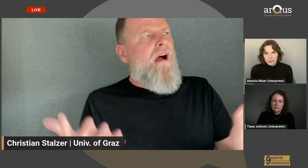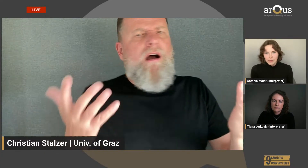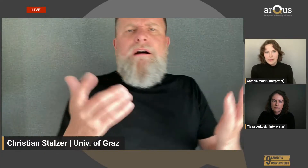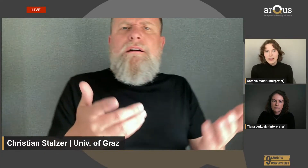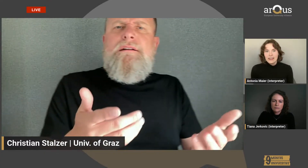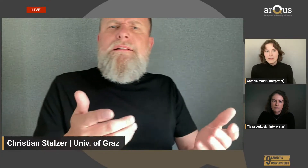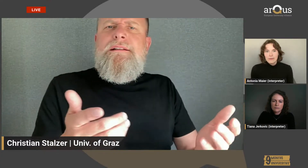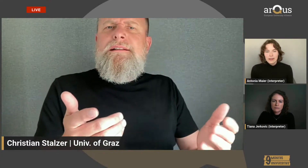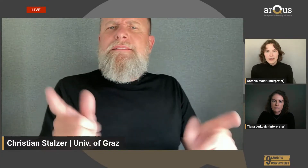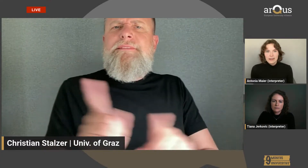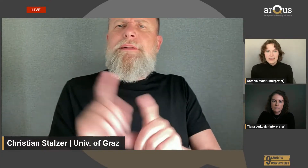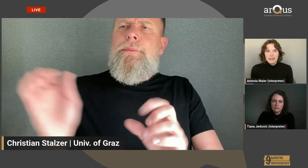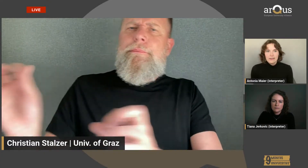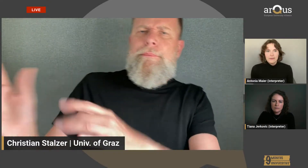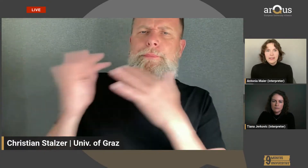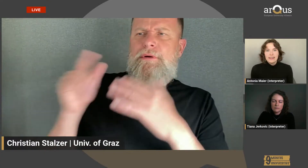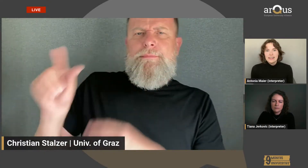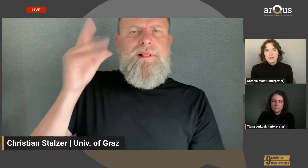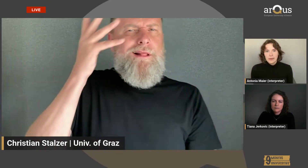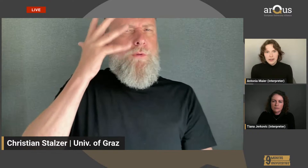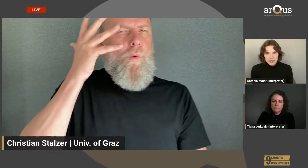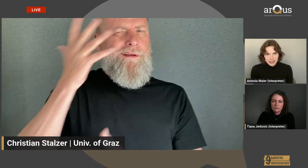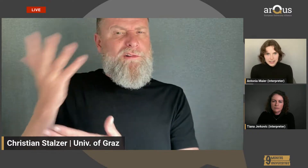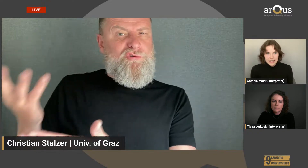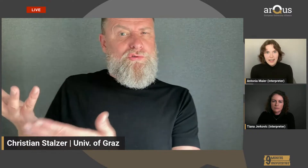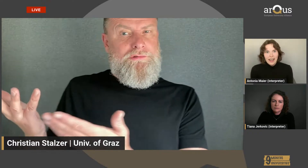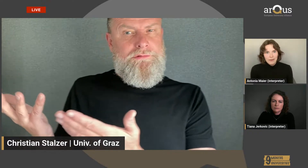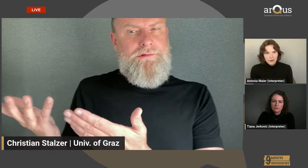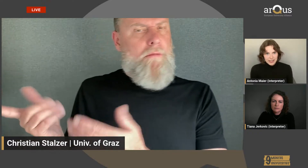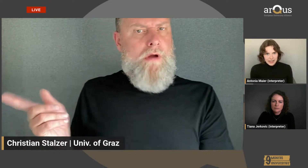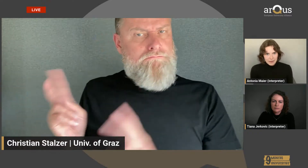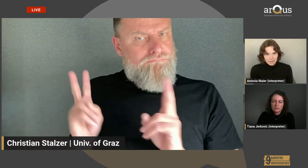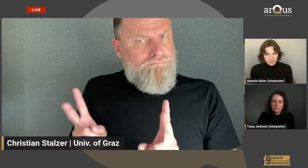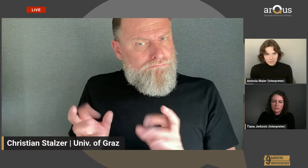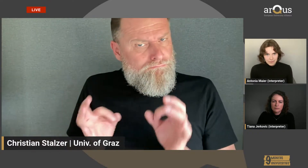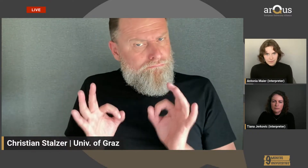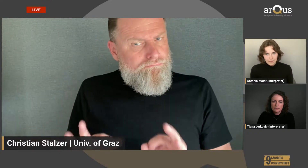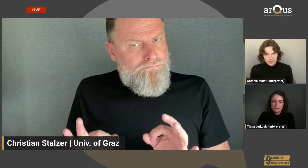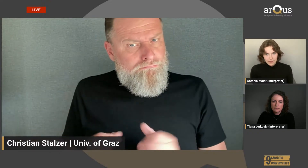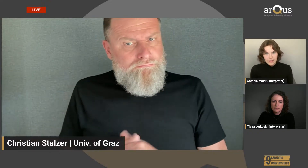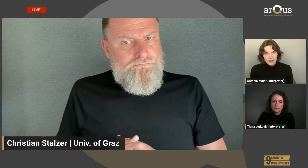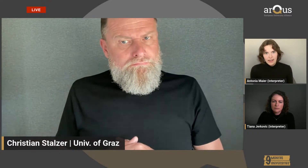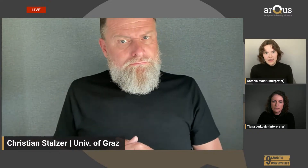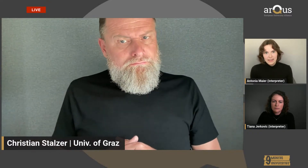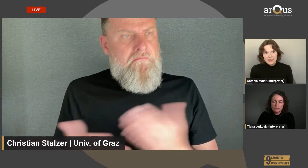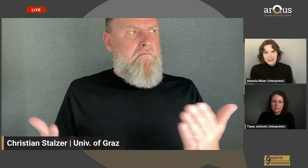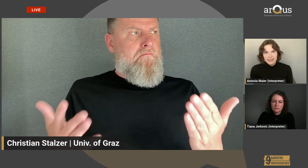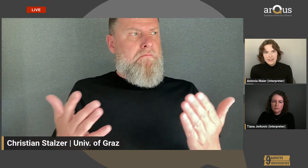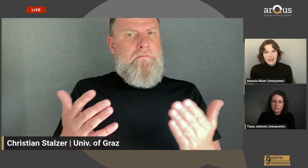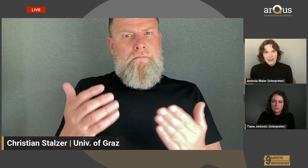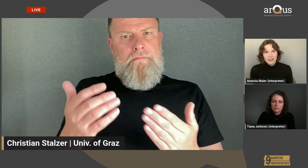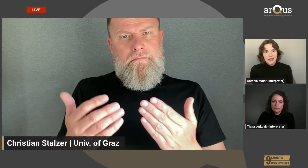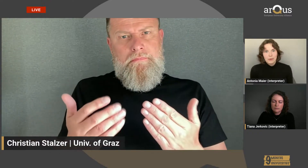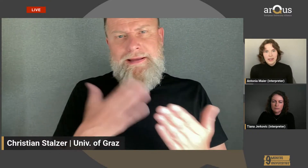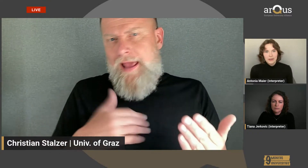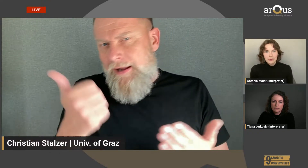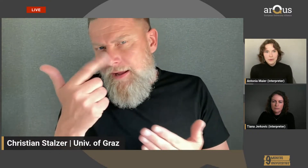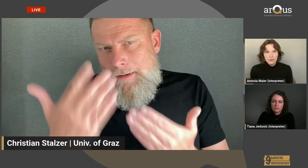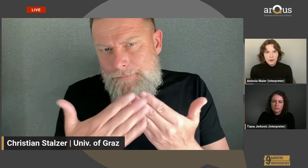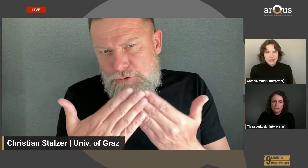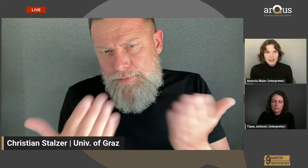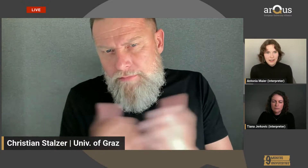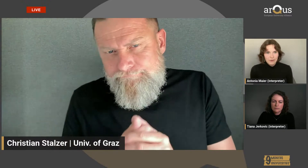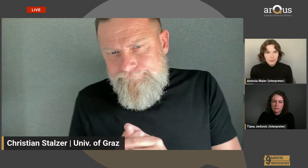deaf people live and feel these barriers every day. And this is actually quite